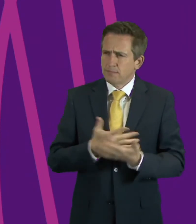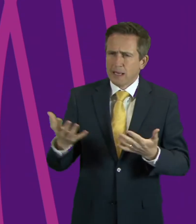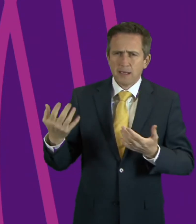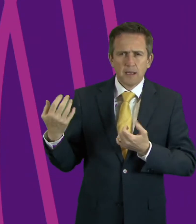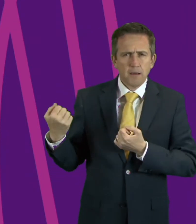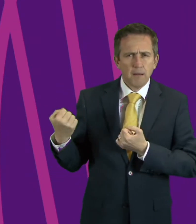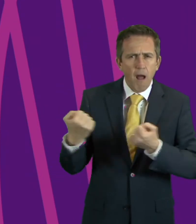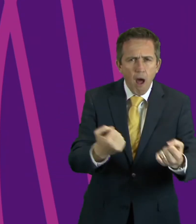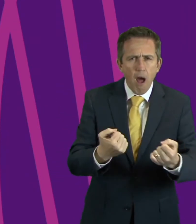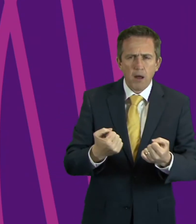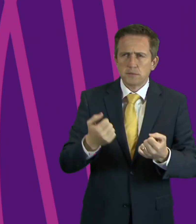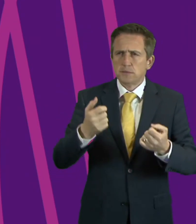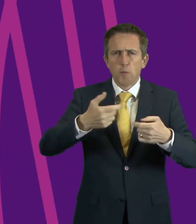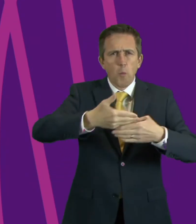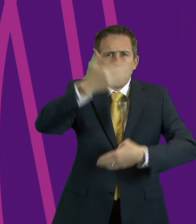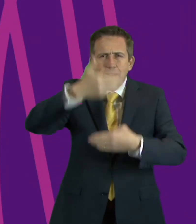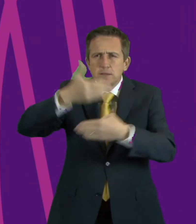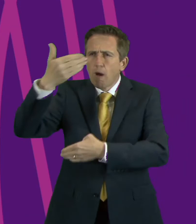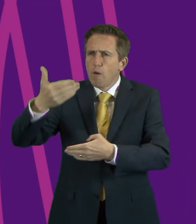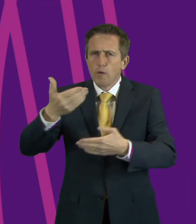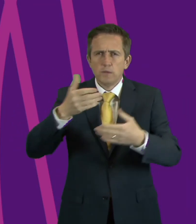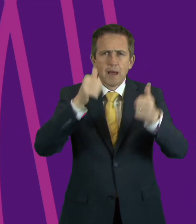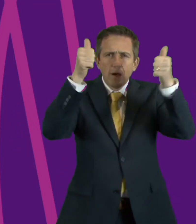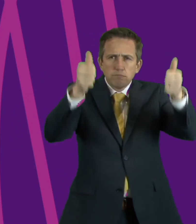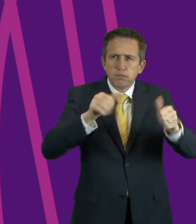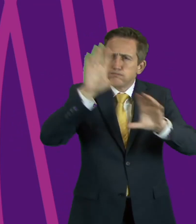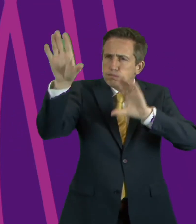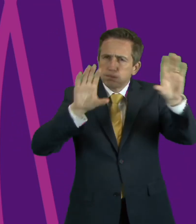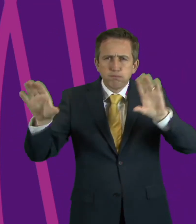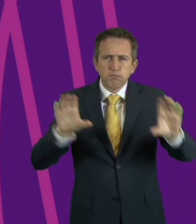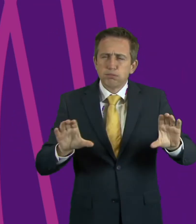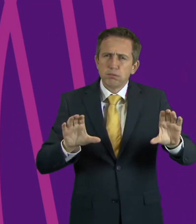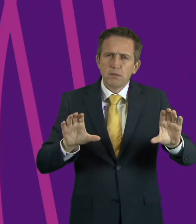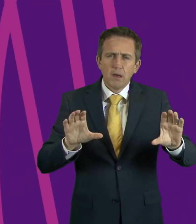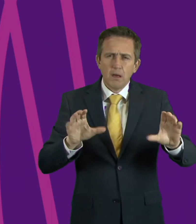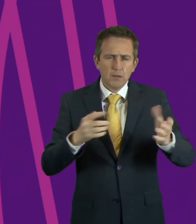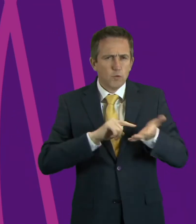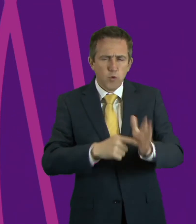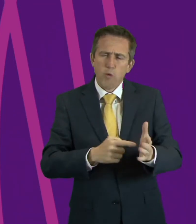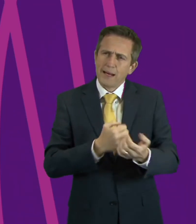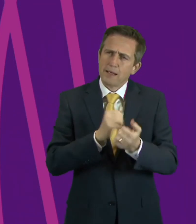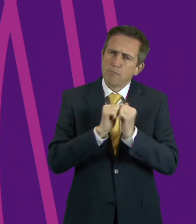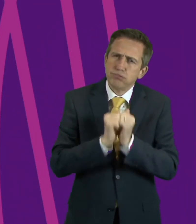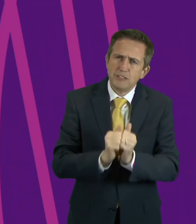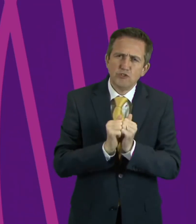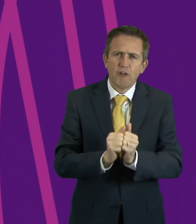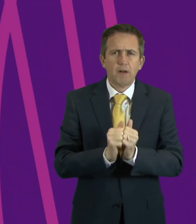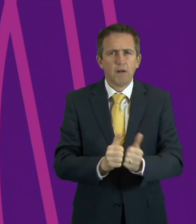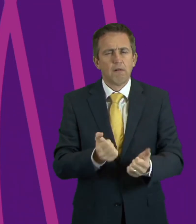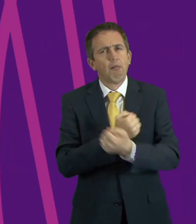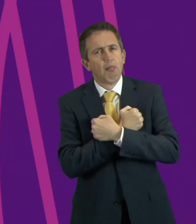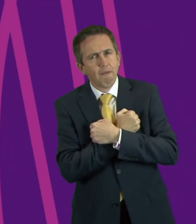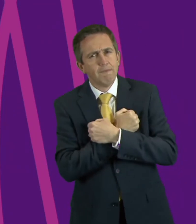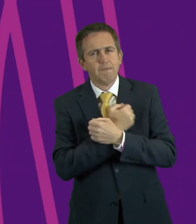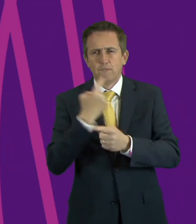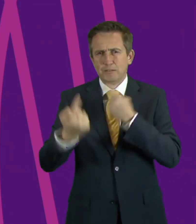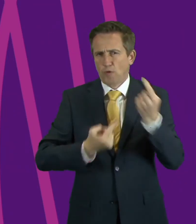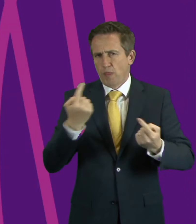adorned with messages of gratitude from John O'Groats to Land's End, all in the name of love.